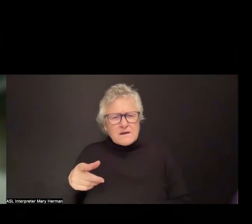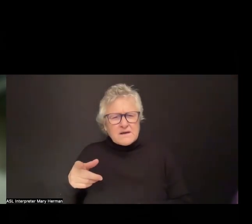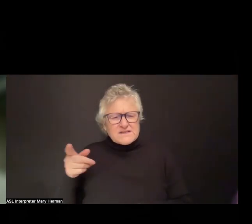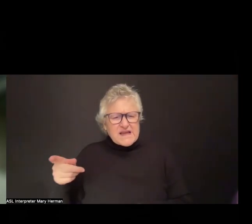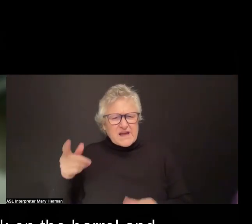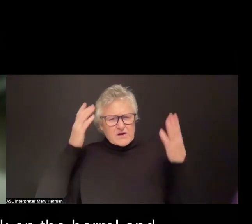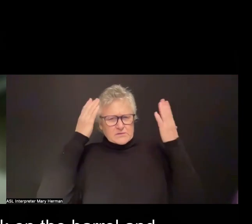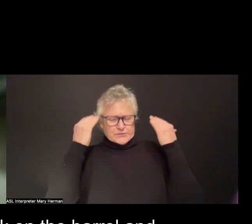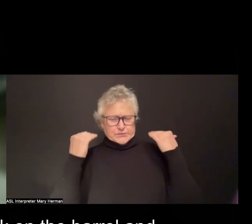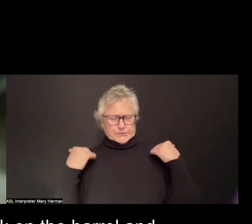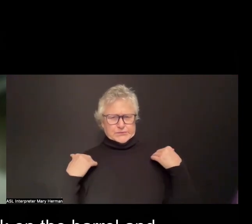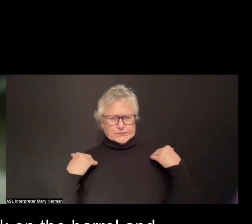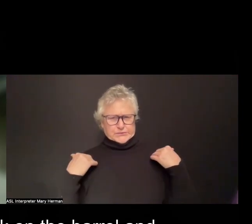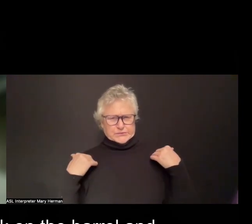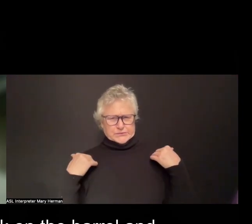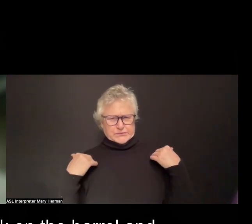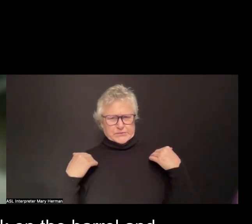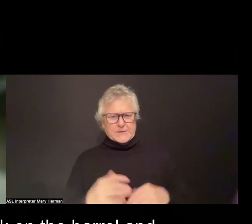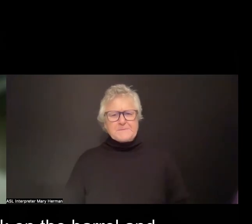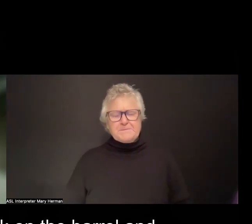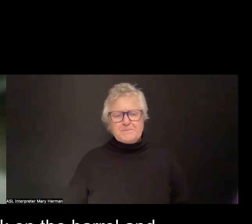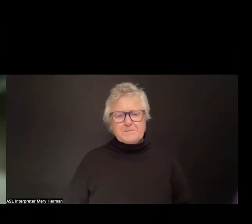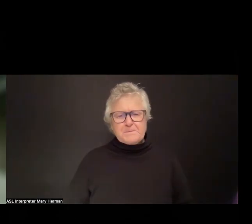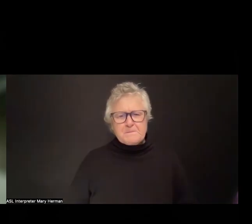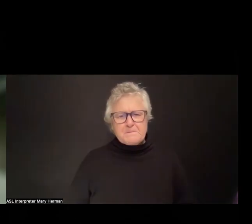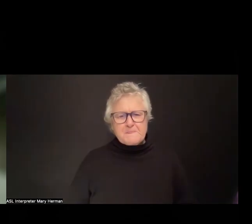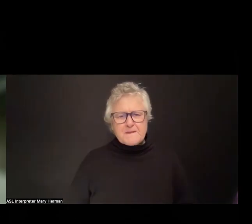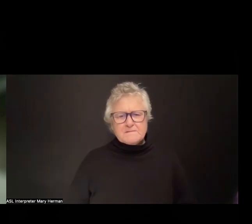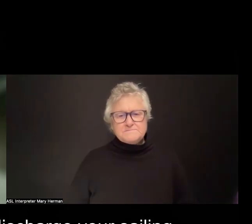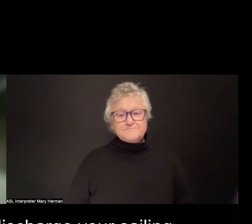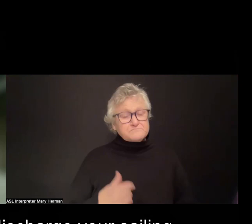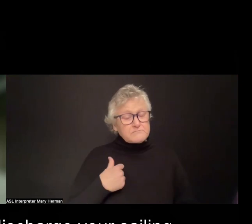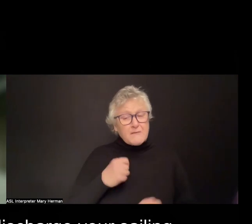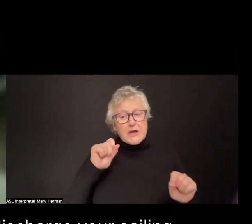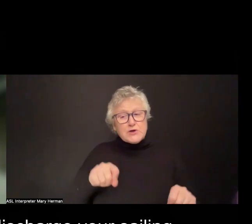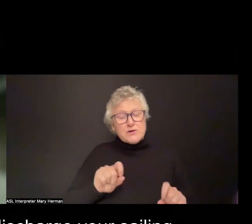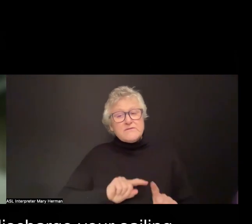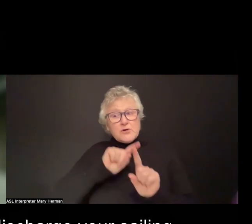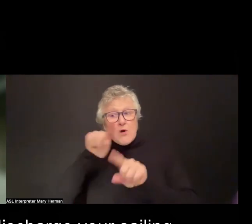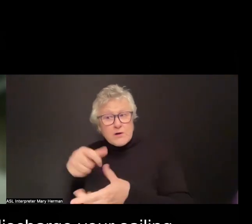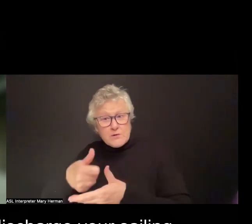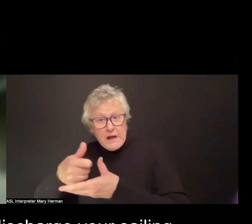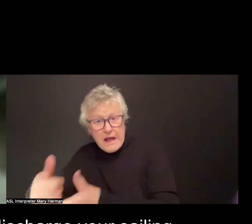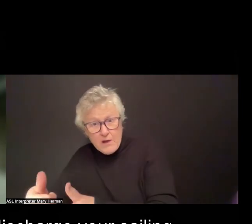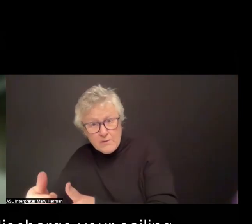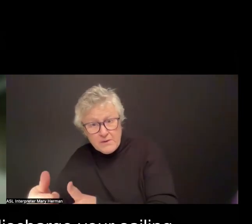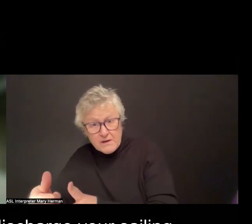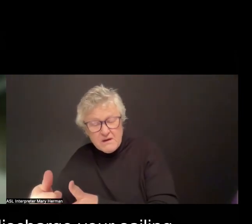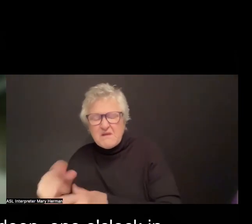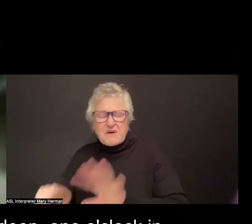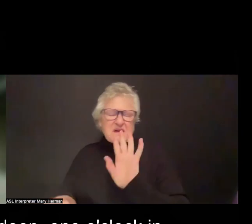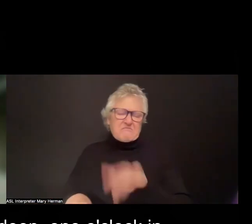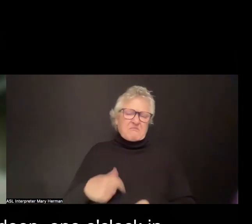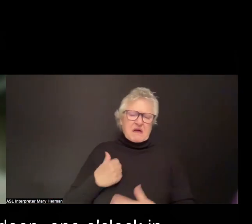hot. Instead, I sat back on the barrel and drew on my new pipe. That's one way to discharge your sailing master, the Jamaican said with